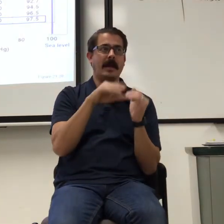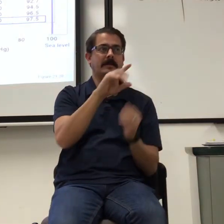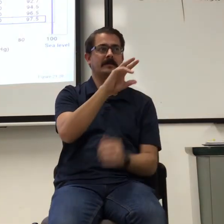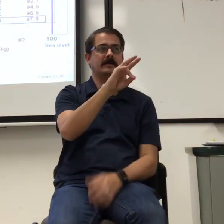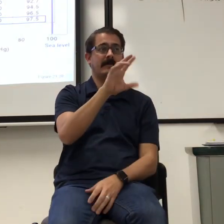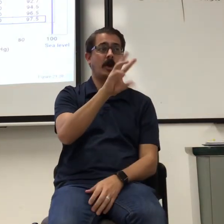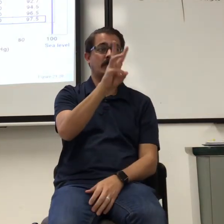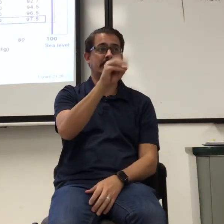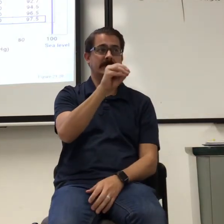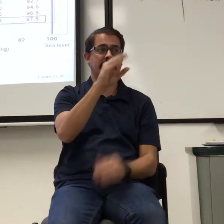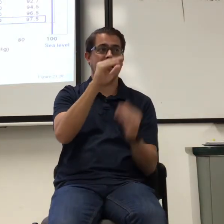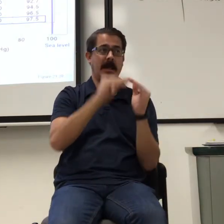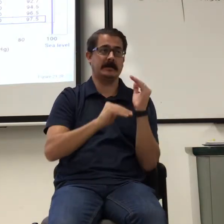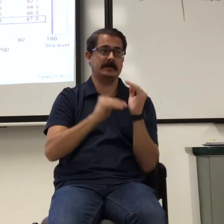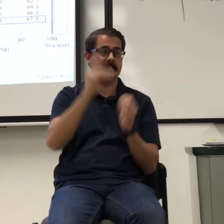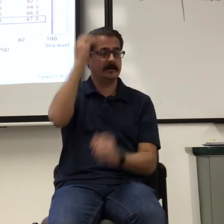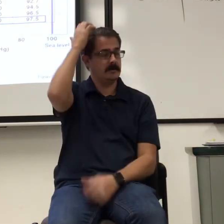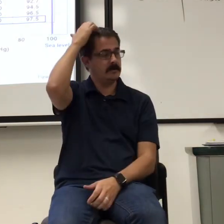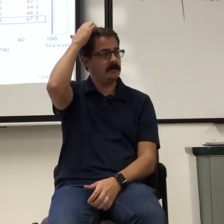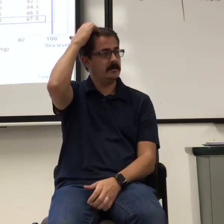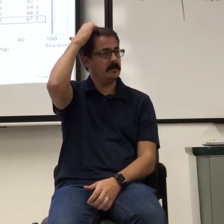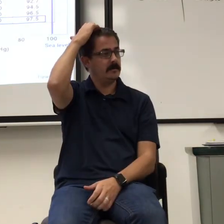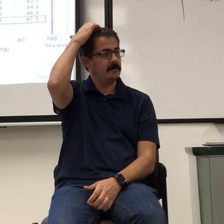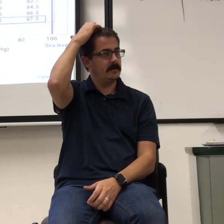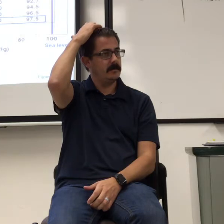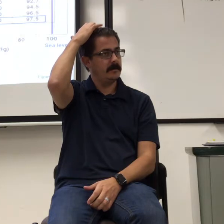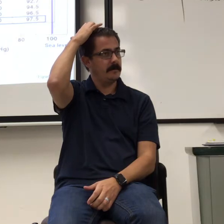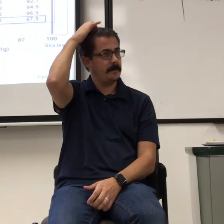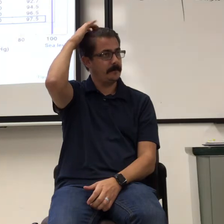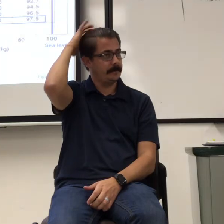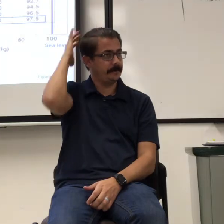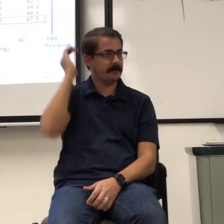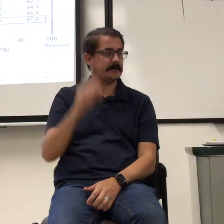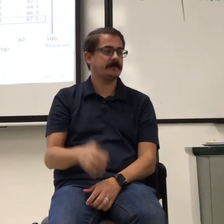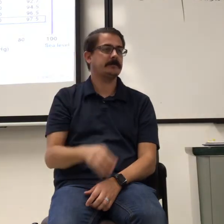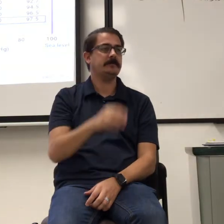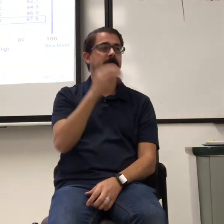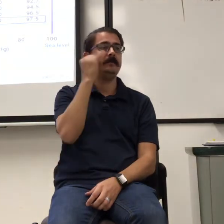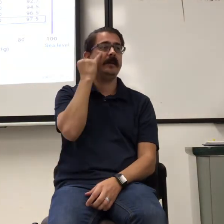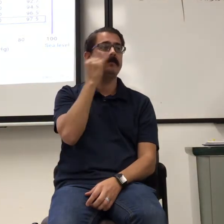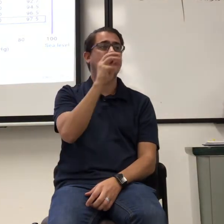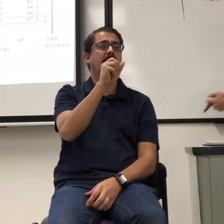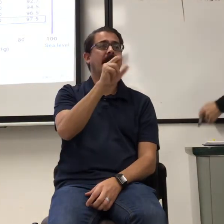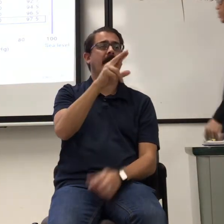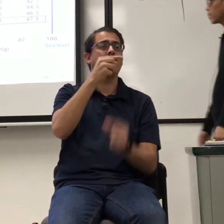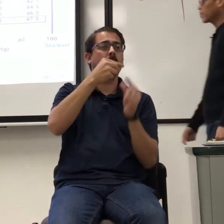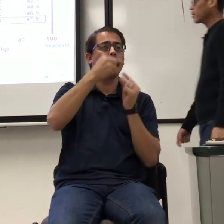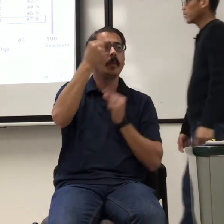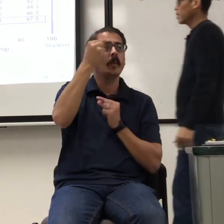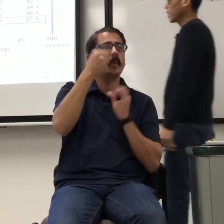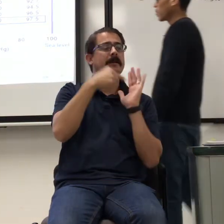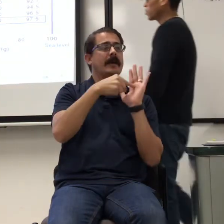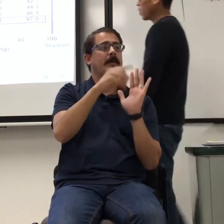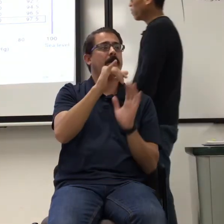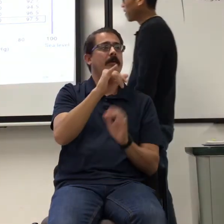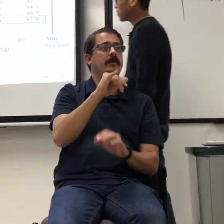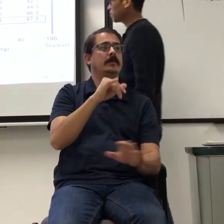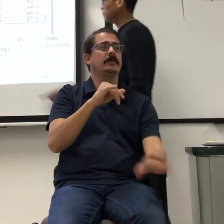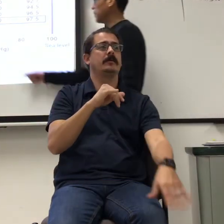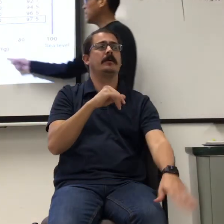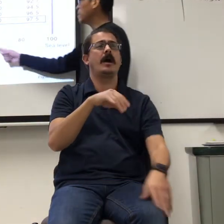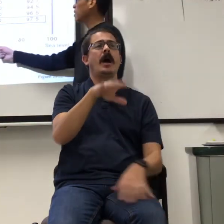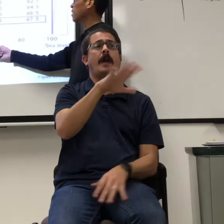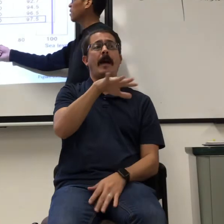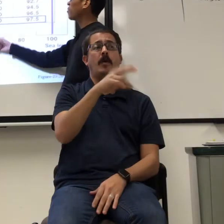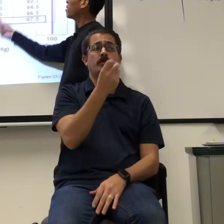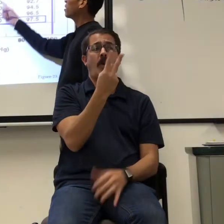760. Okay. And well, when the air gets thinner, when you go to altitude, like for example, I looked it up, at around 12,000